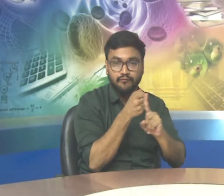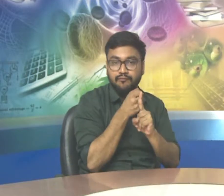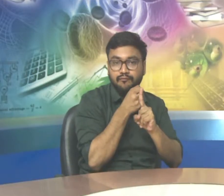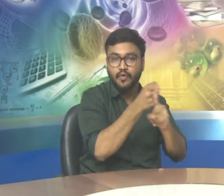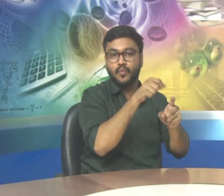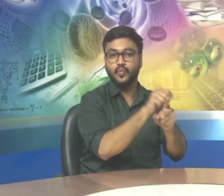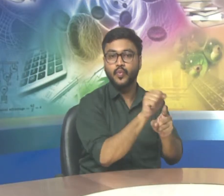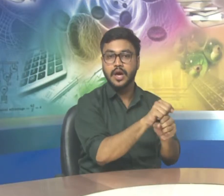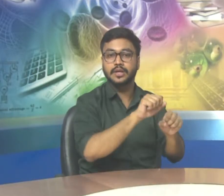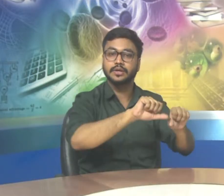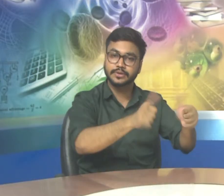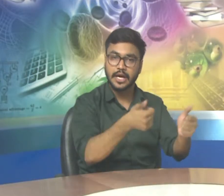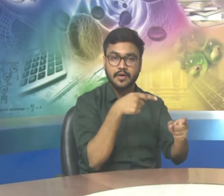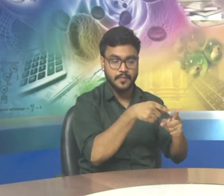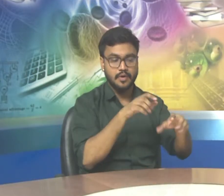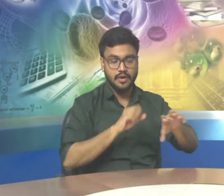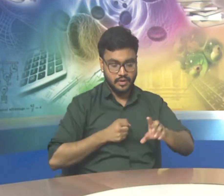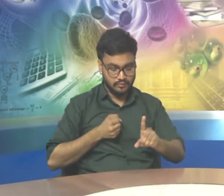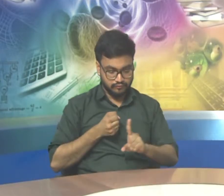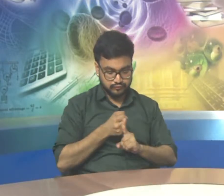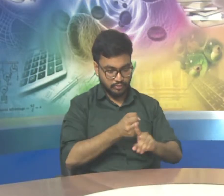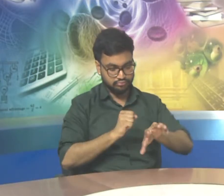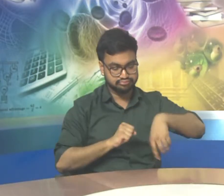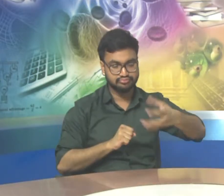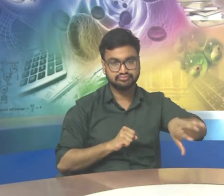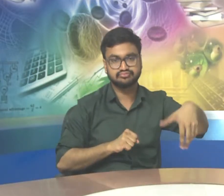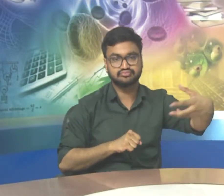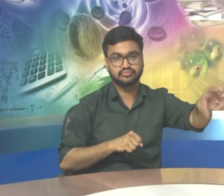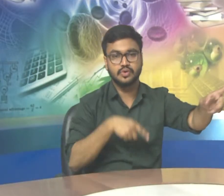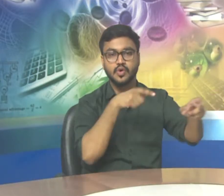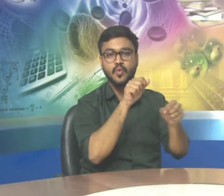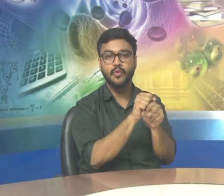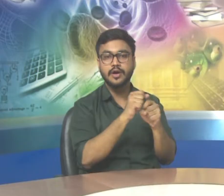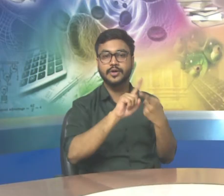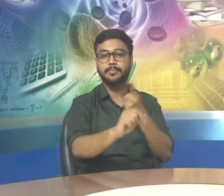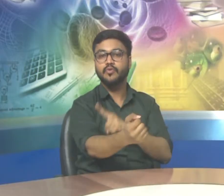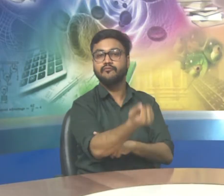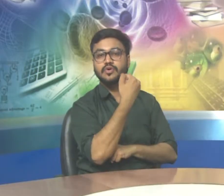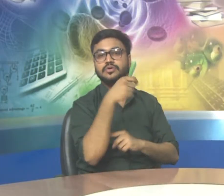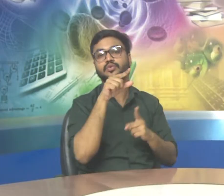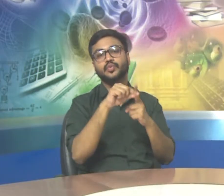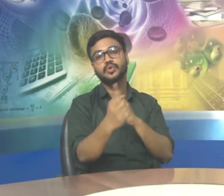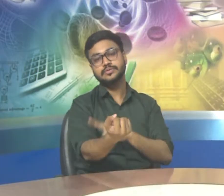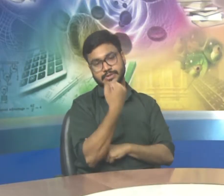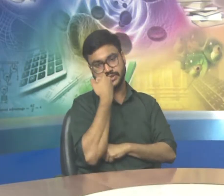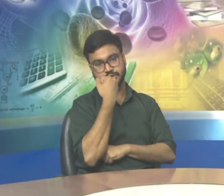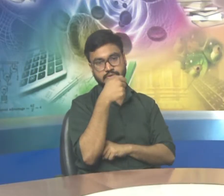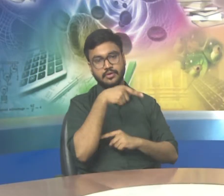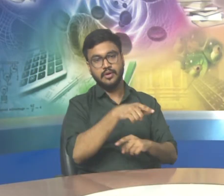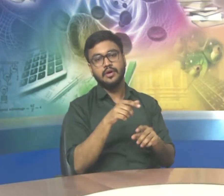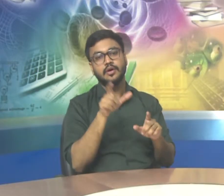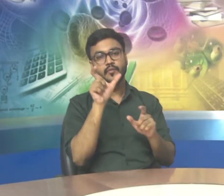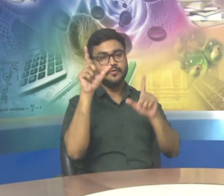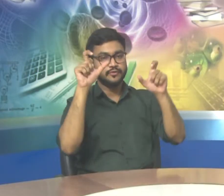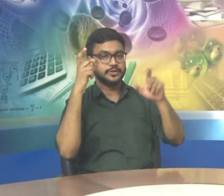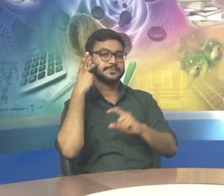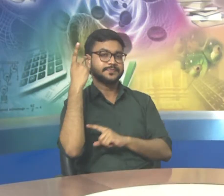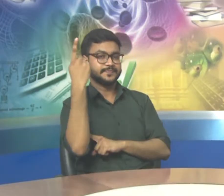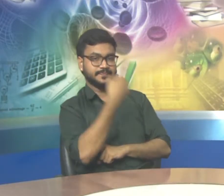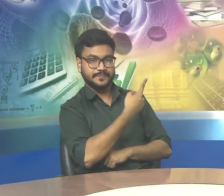there is a force applied on a ball, it starts moving, so it means it has energy, so that's why